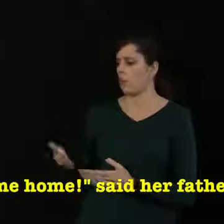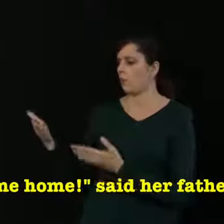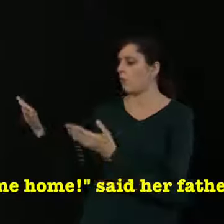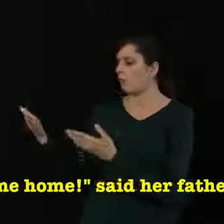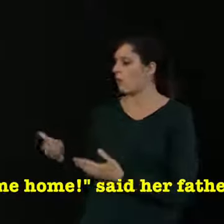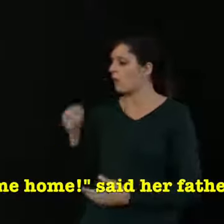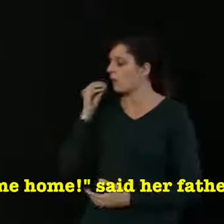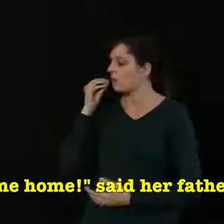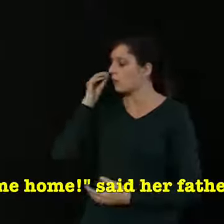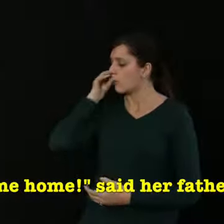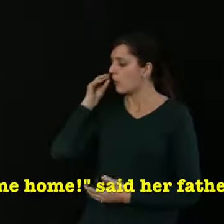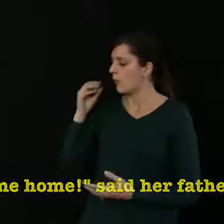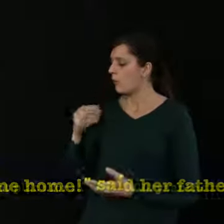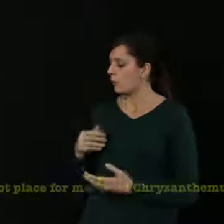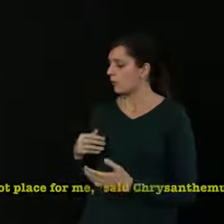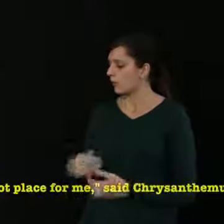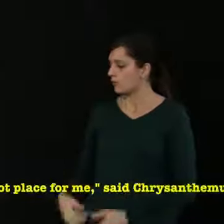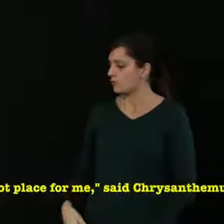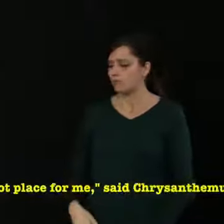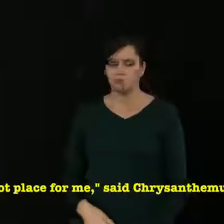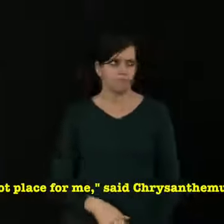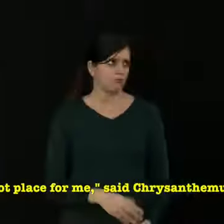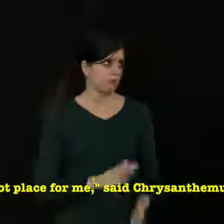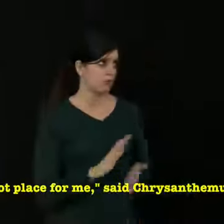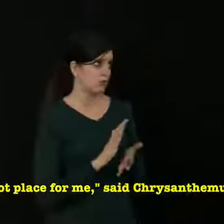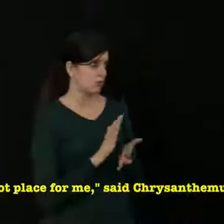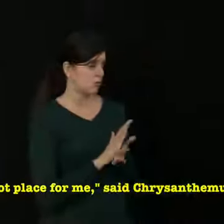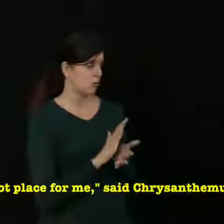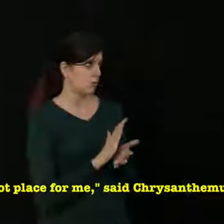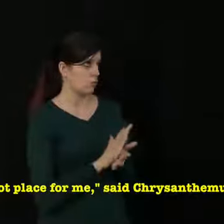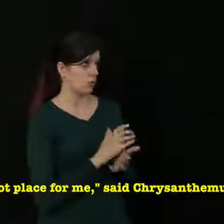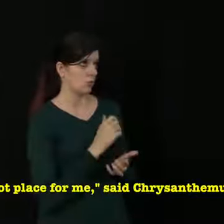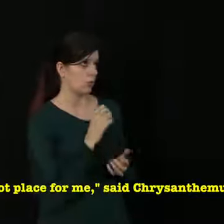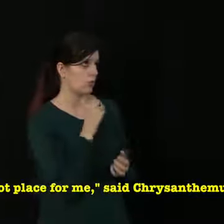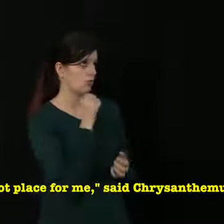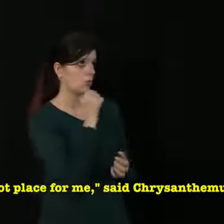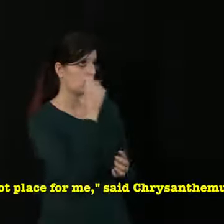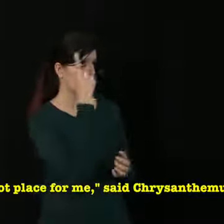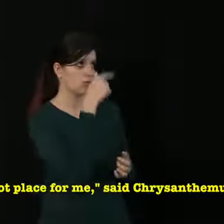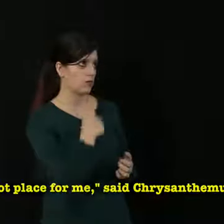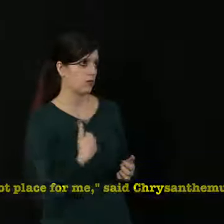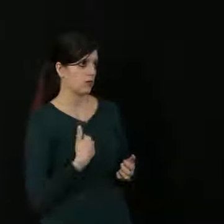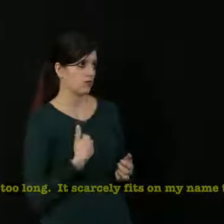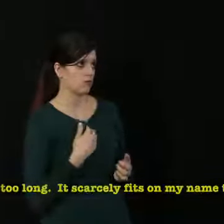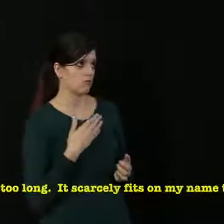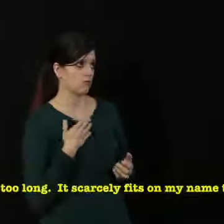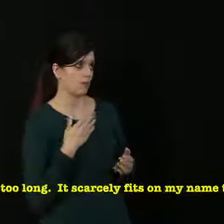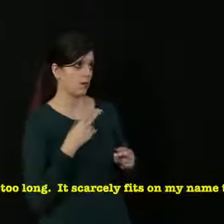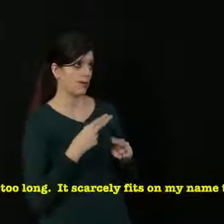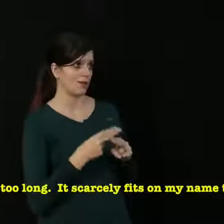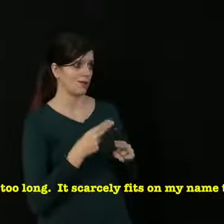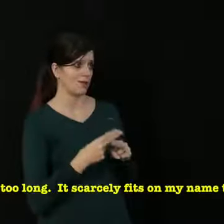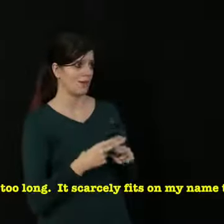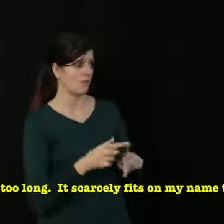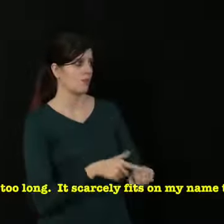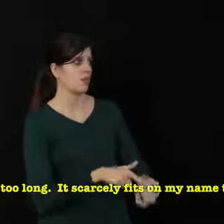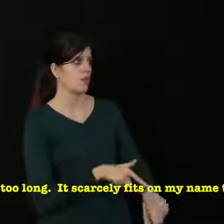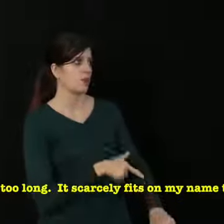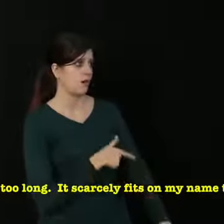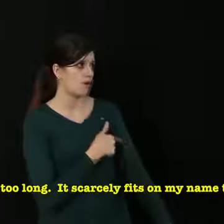home," said her father. "School is no place for me," said Chrysanthemum. "My name is too long. It